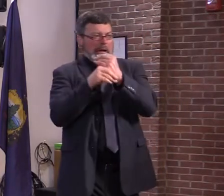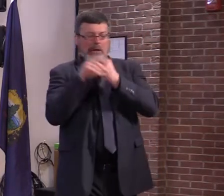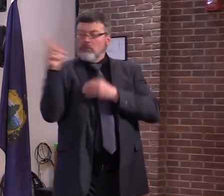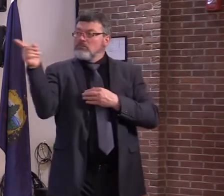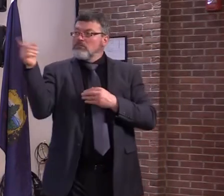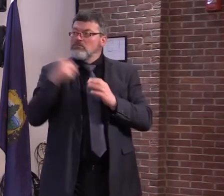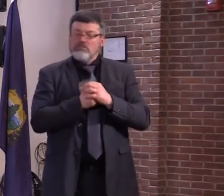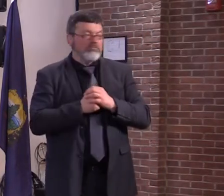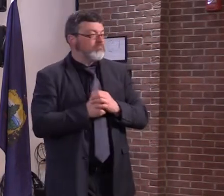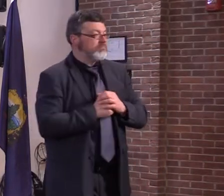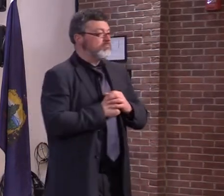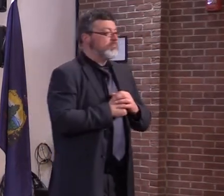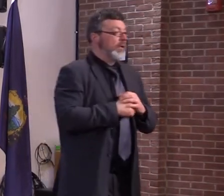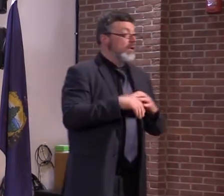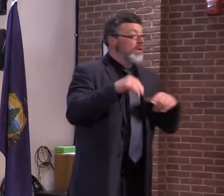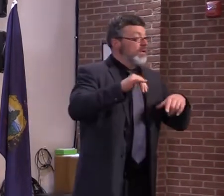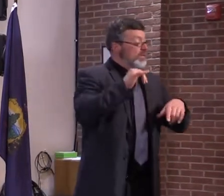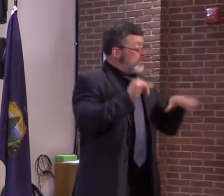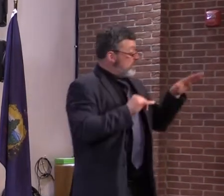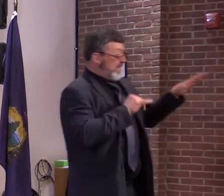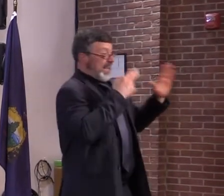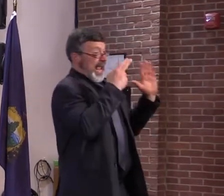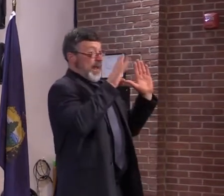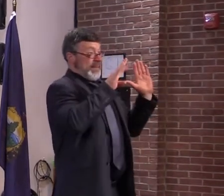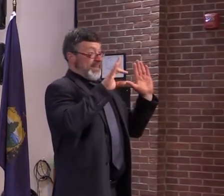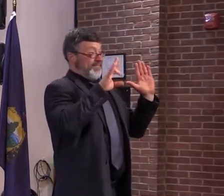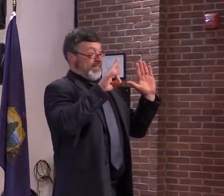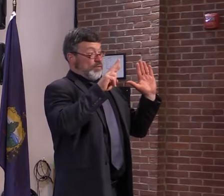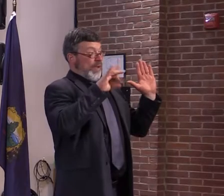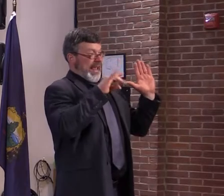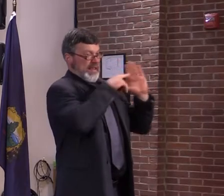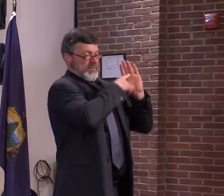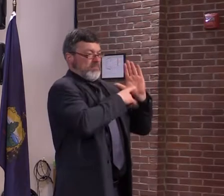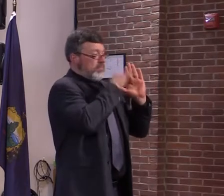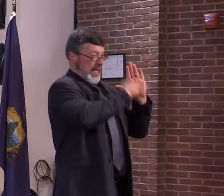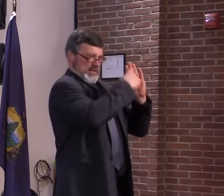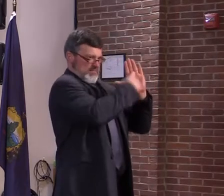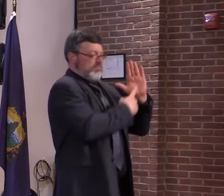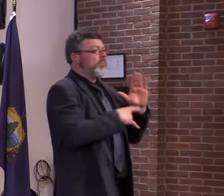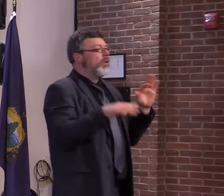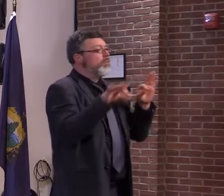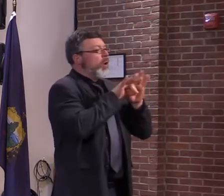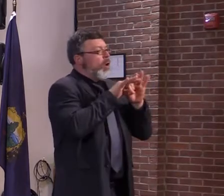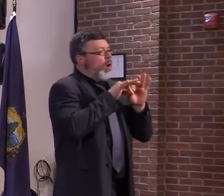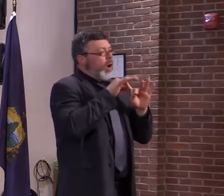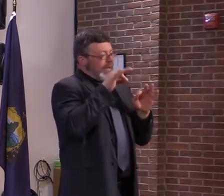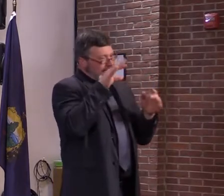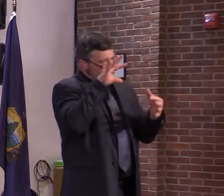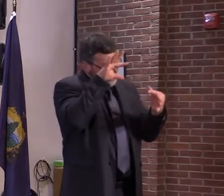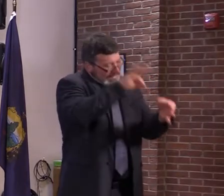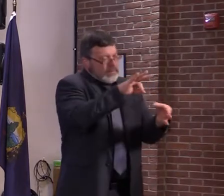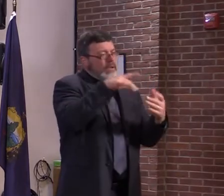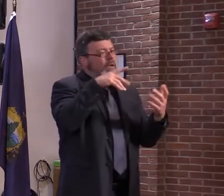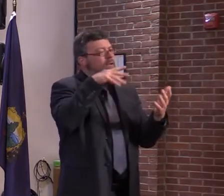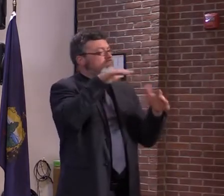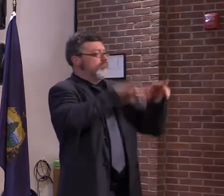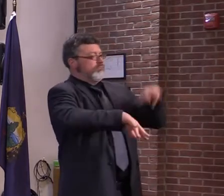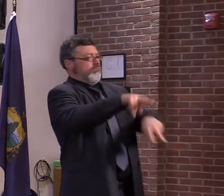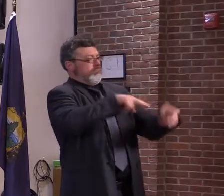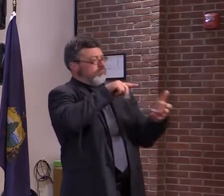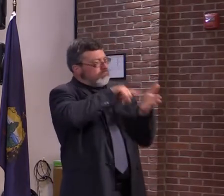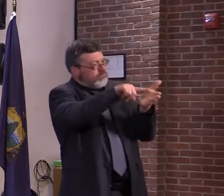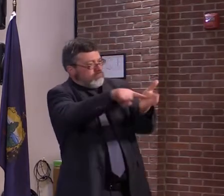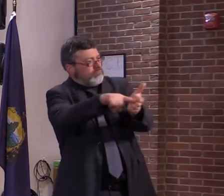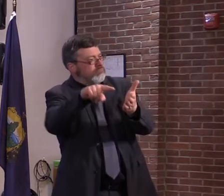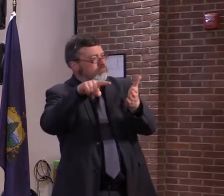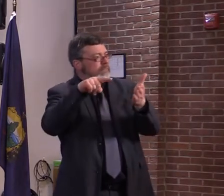Yeah, I think their bill refers to a like a work group study. So that's certainly not the